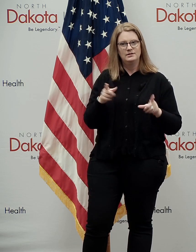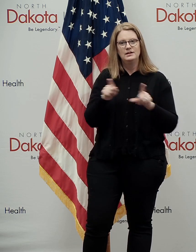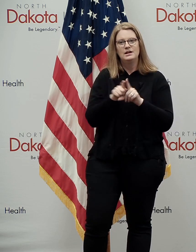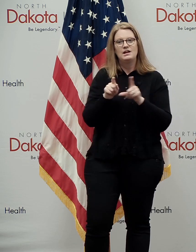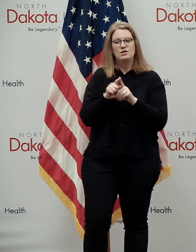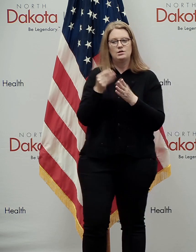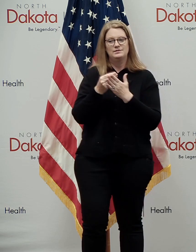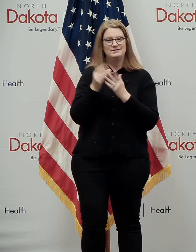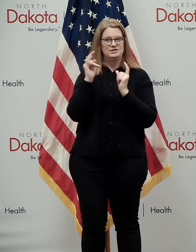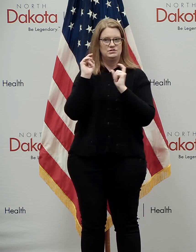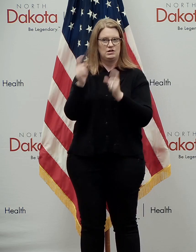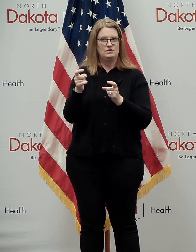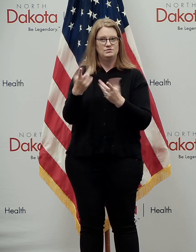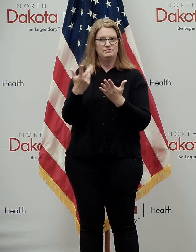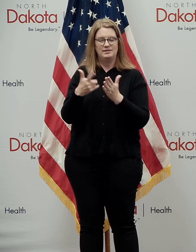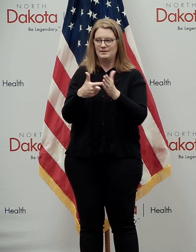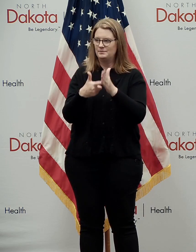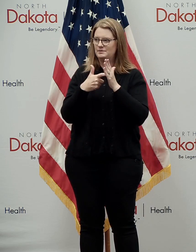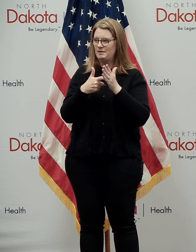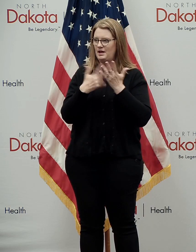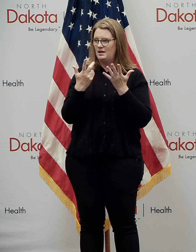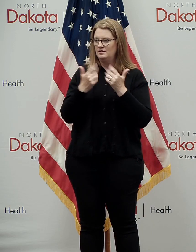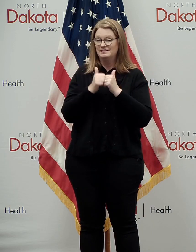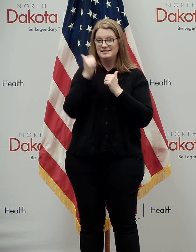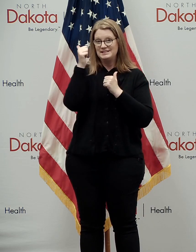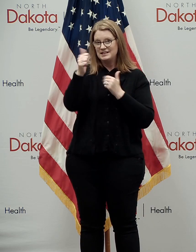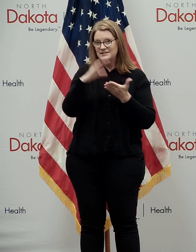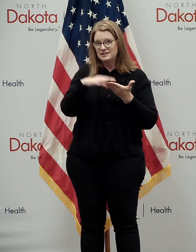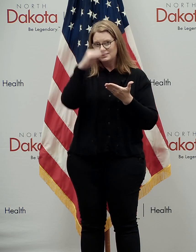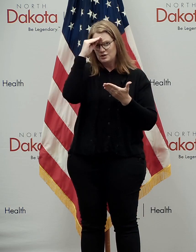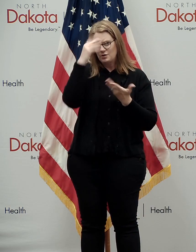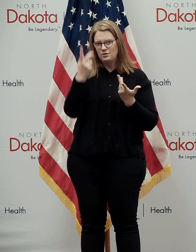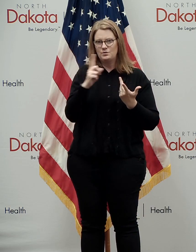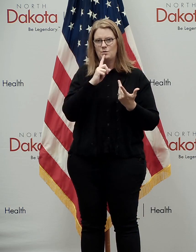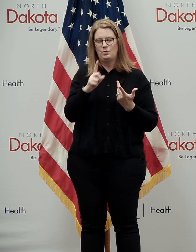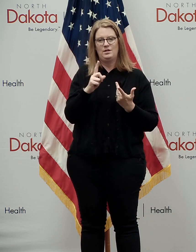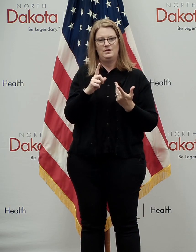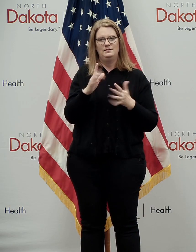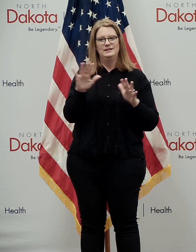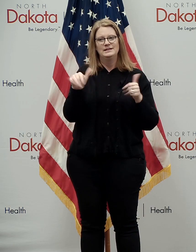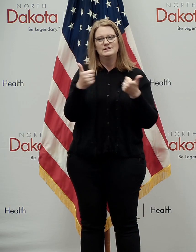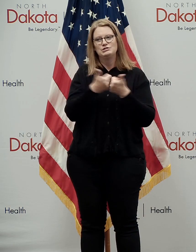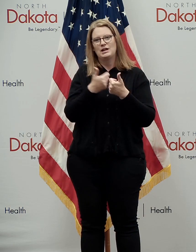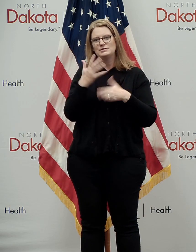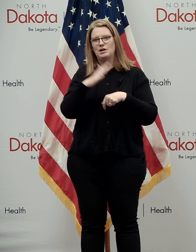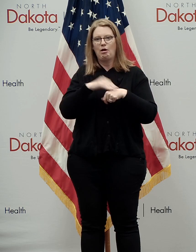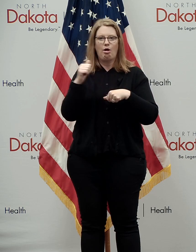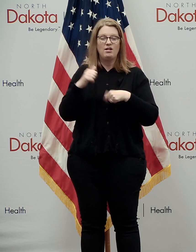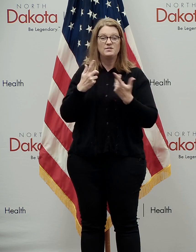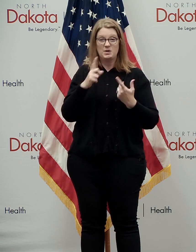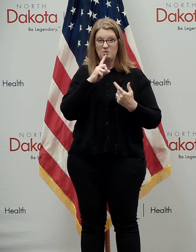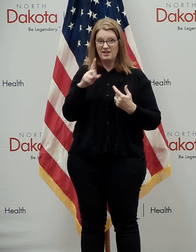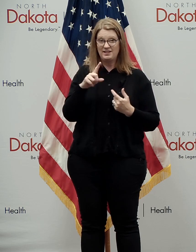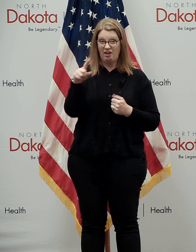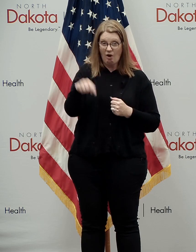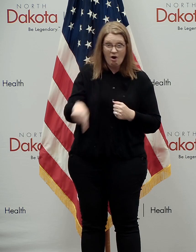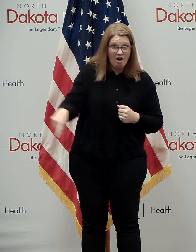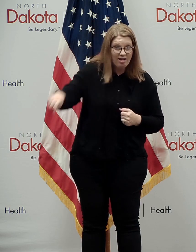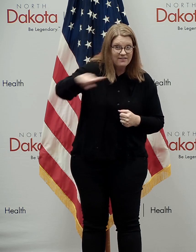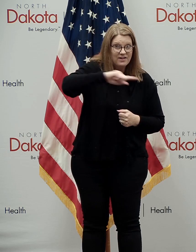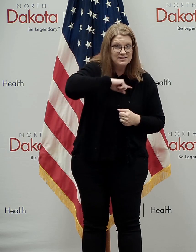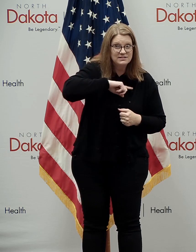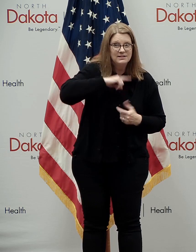much in-demand special education distance learners, and loved your challenge and call at the end for all of us to be thinking about